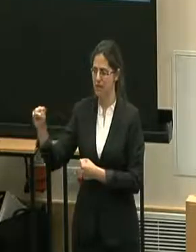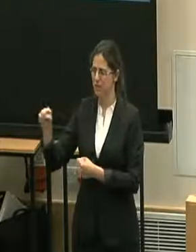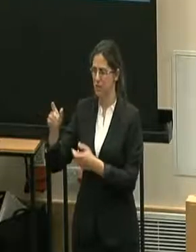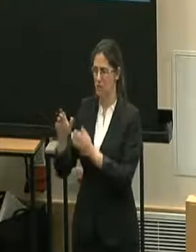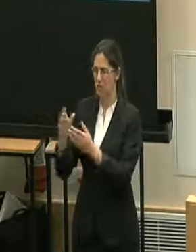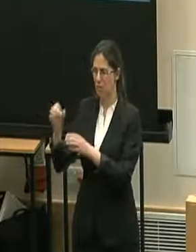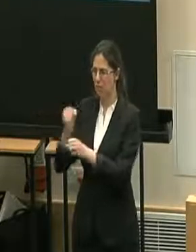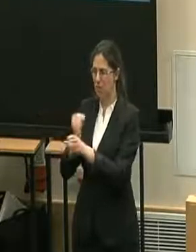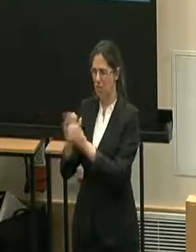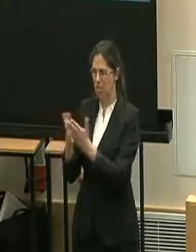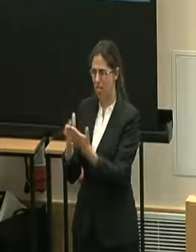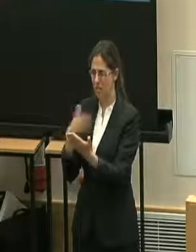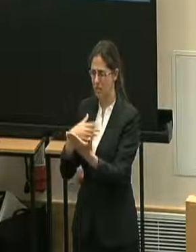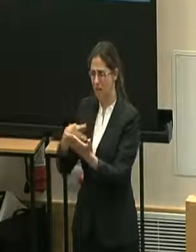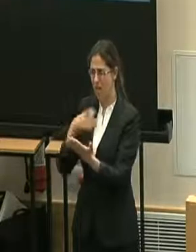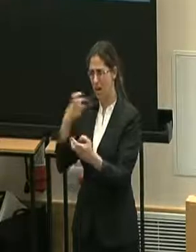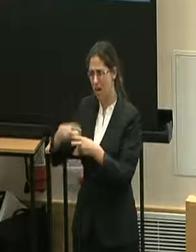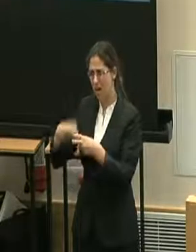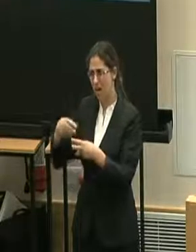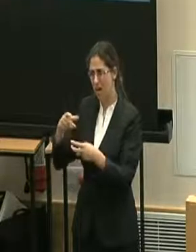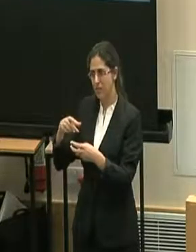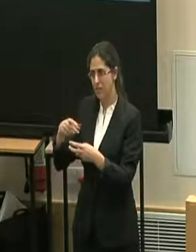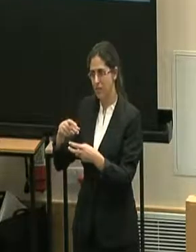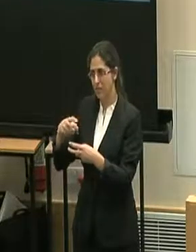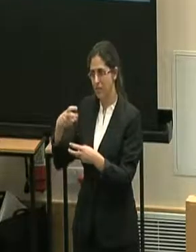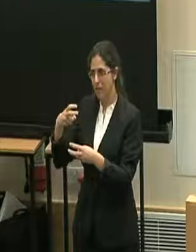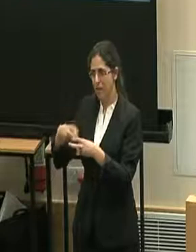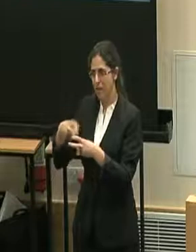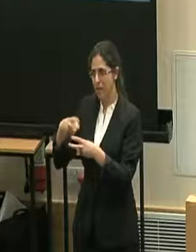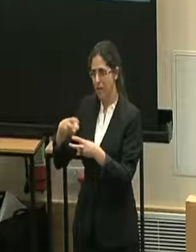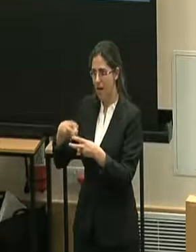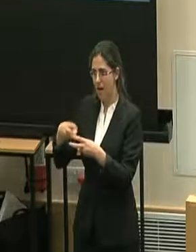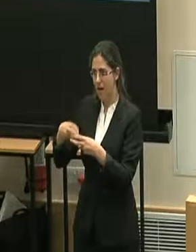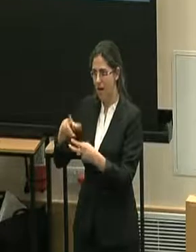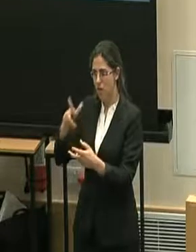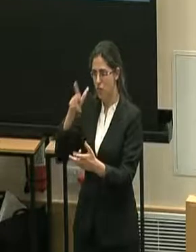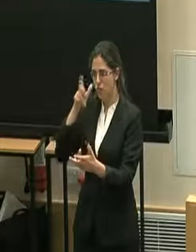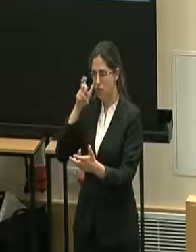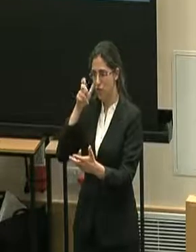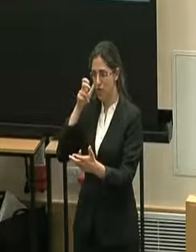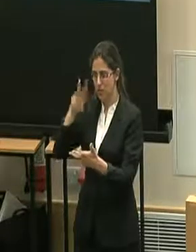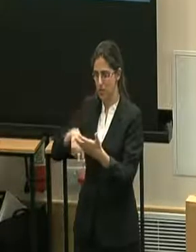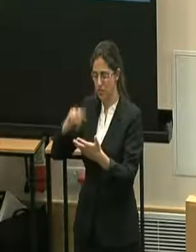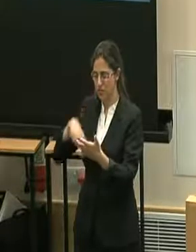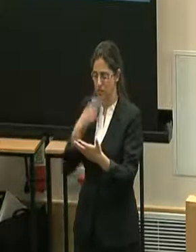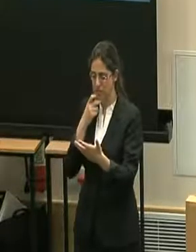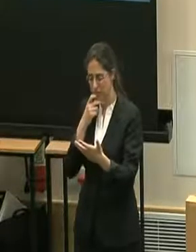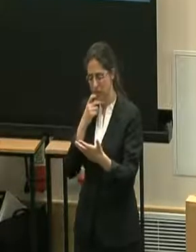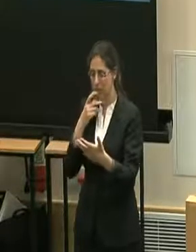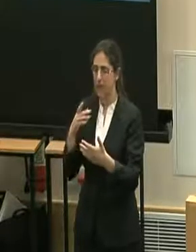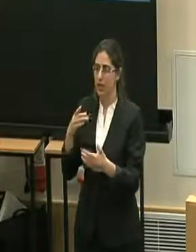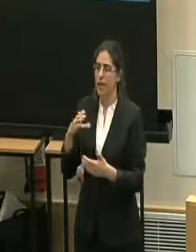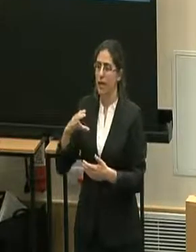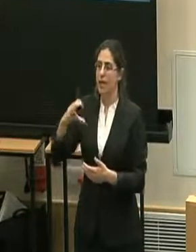but is extremely influential. He calls it capability. It's equality of